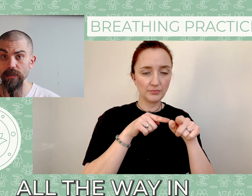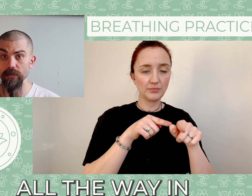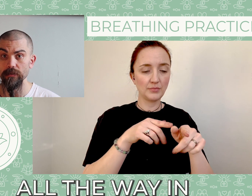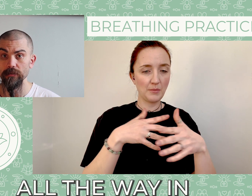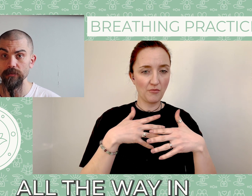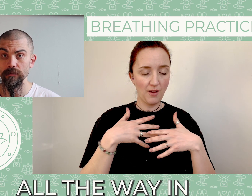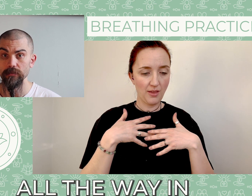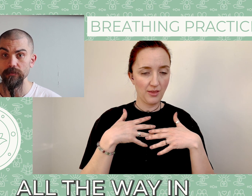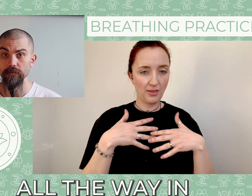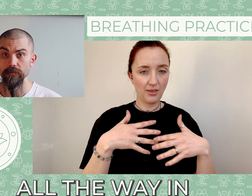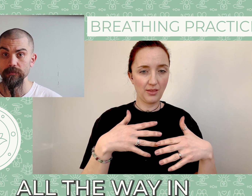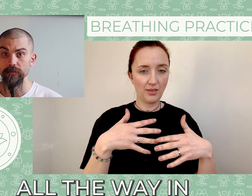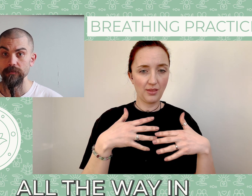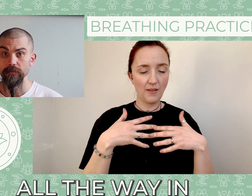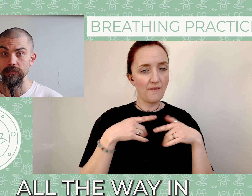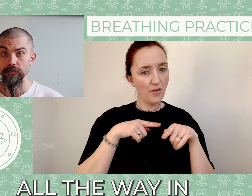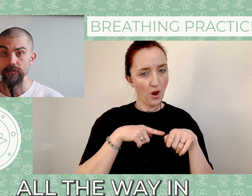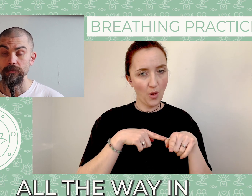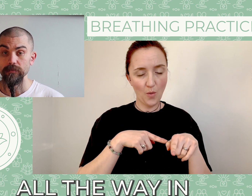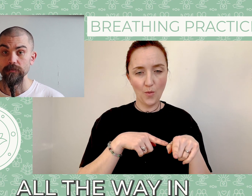following it all the way in,